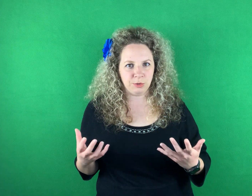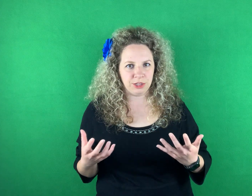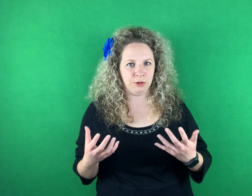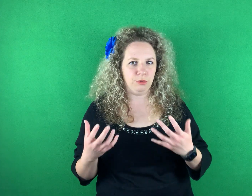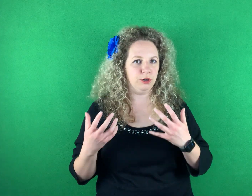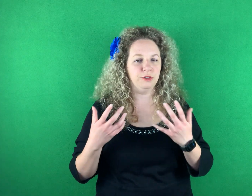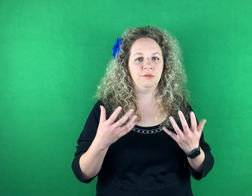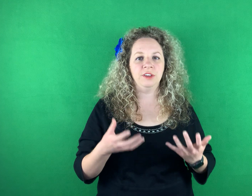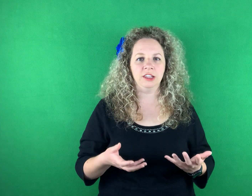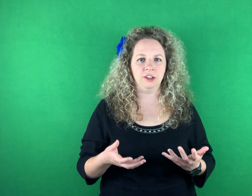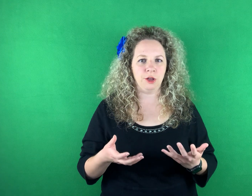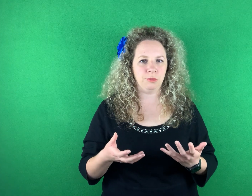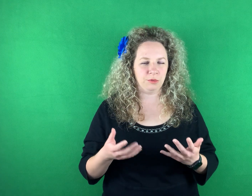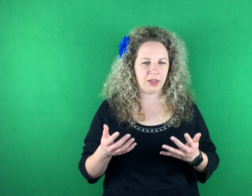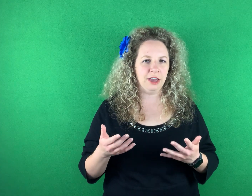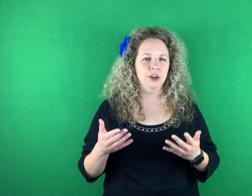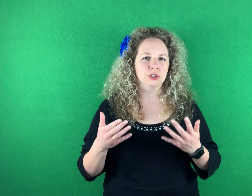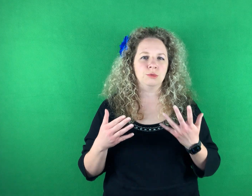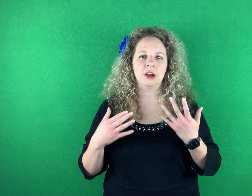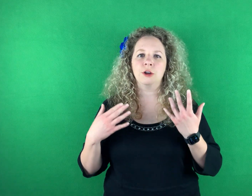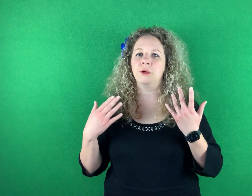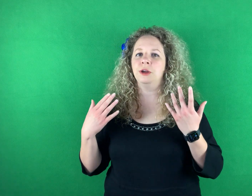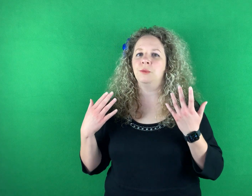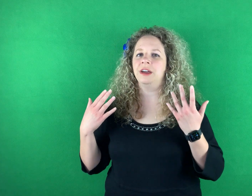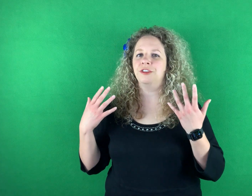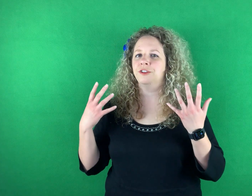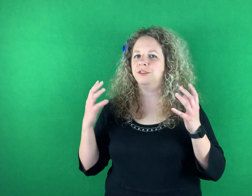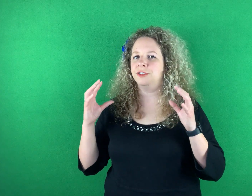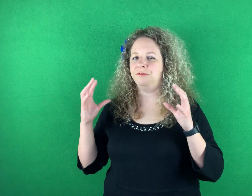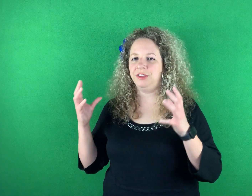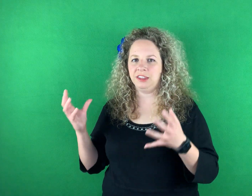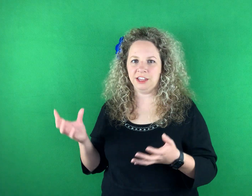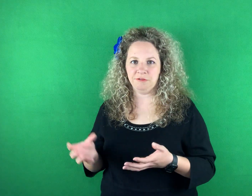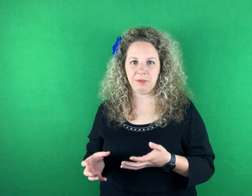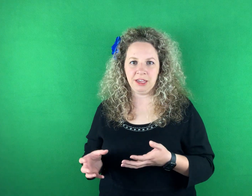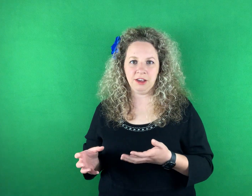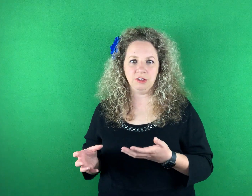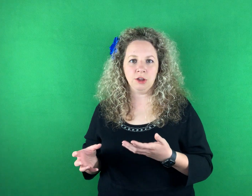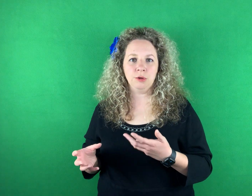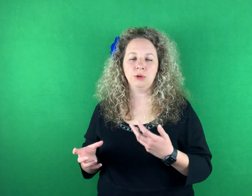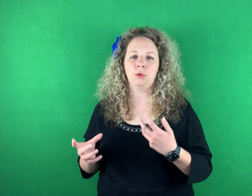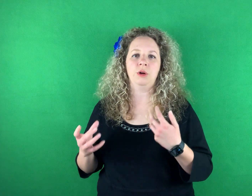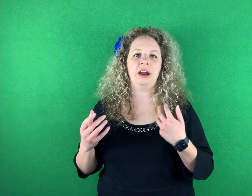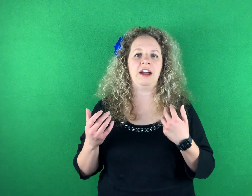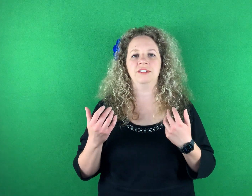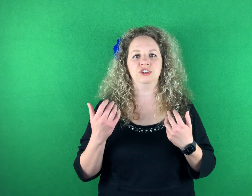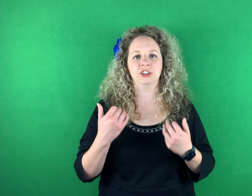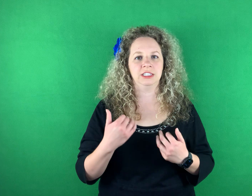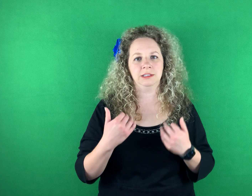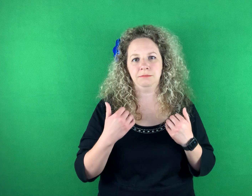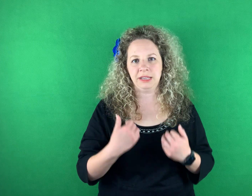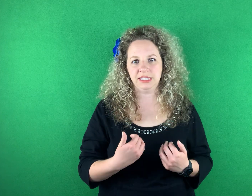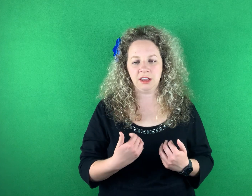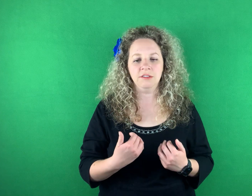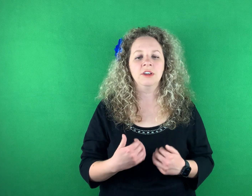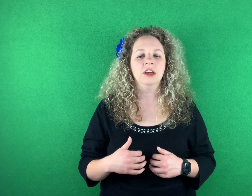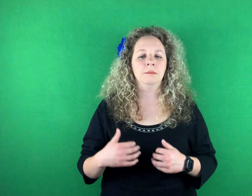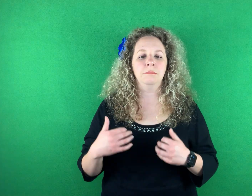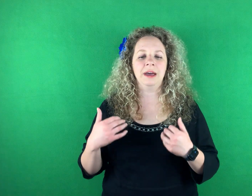you, or you feel alone, okay? So we're not going with the feeling of being alone or having just myself, but